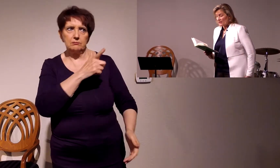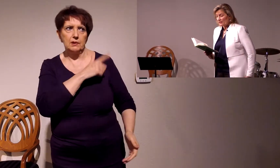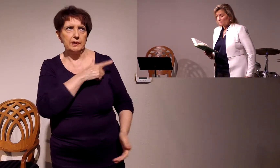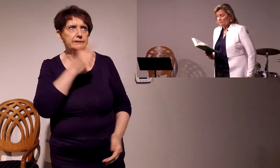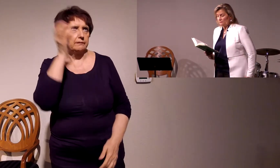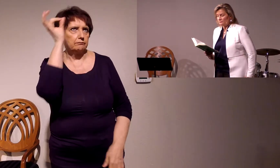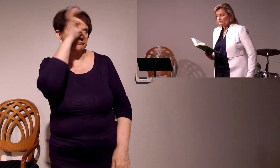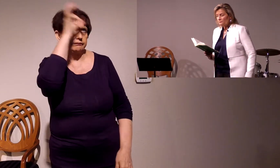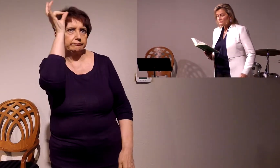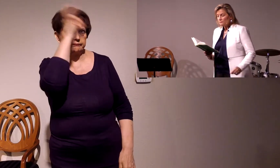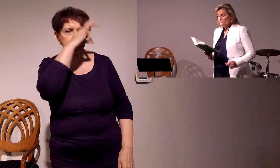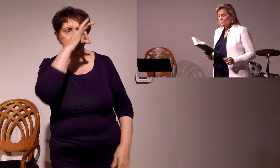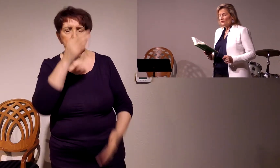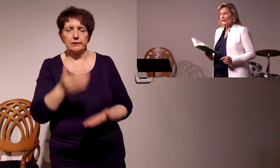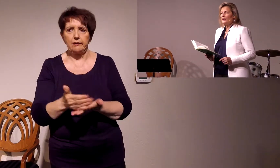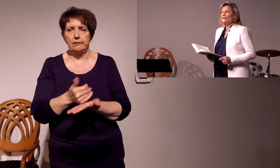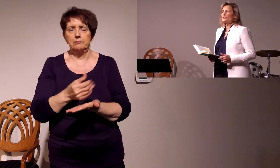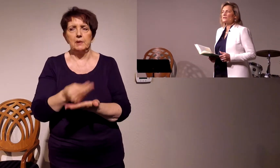to make money.